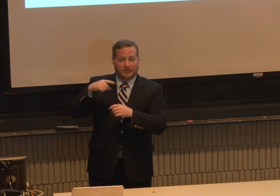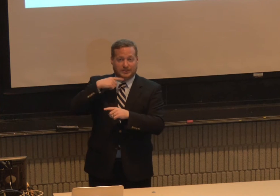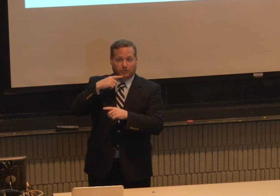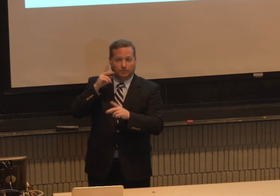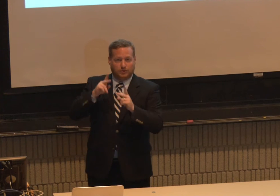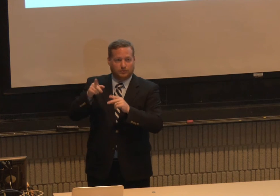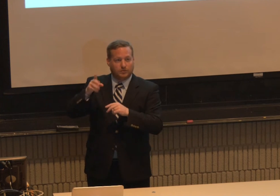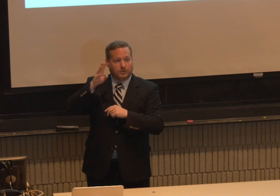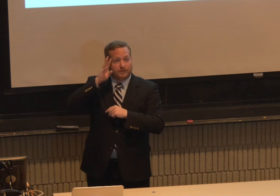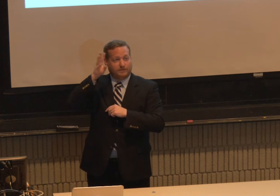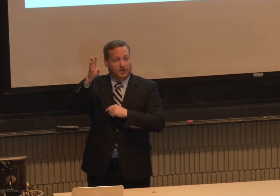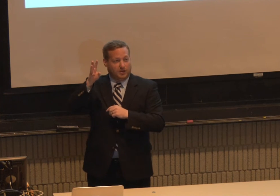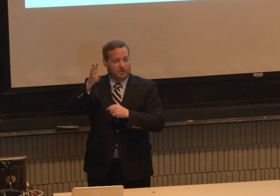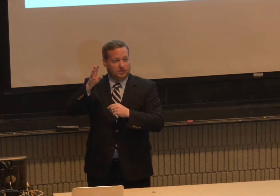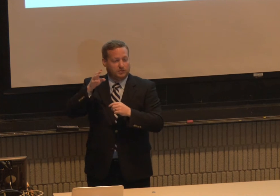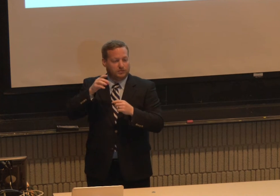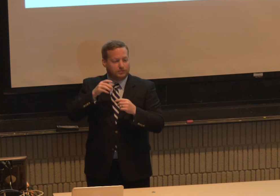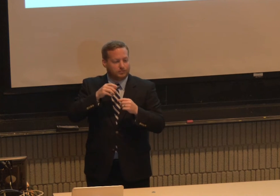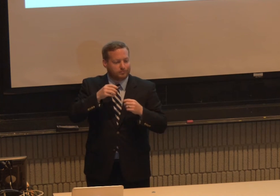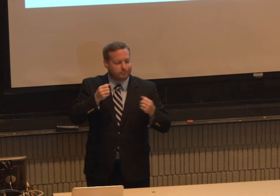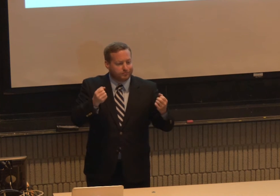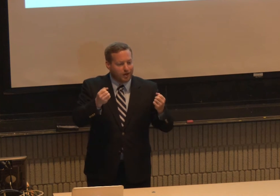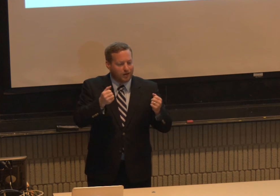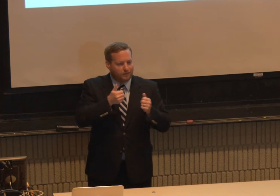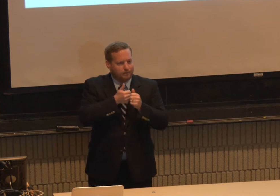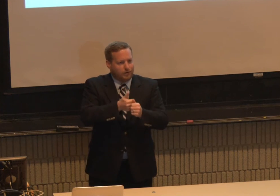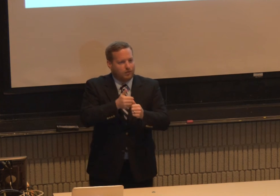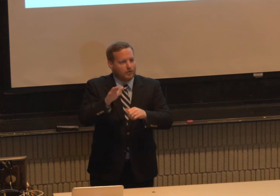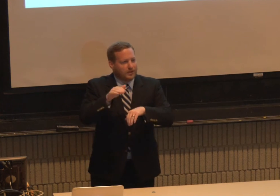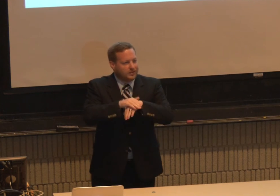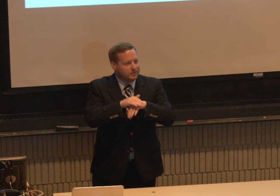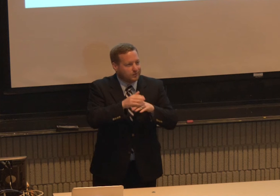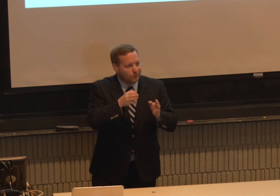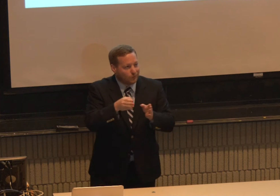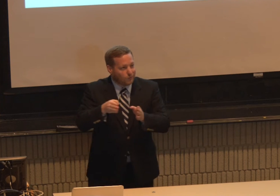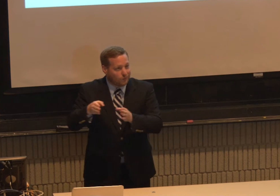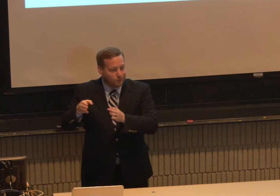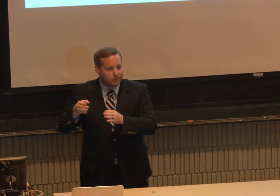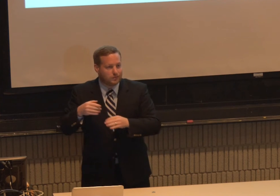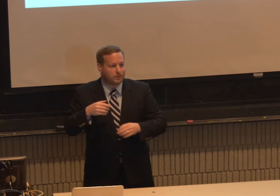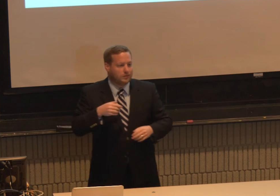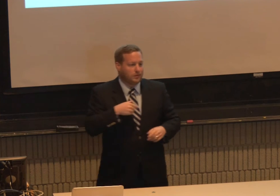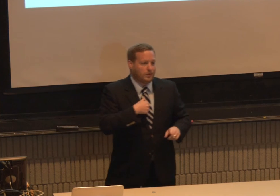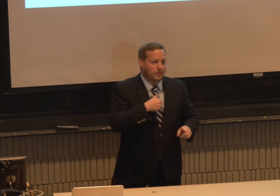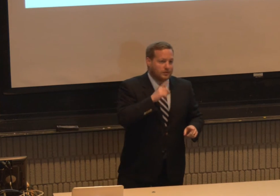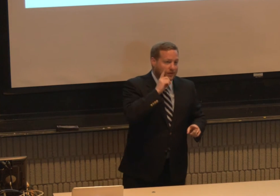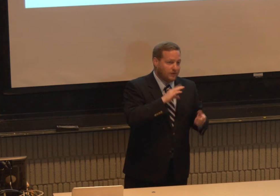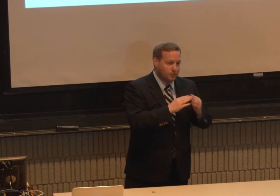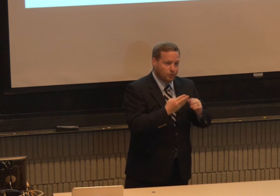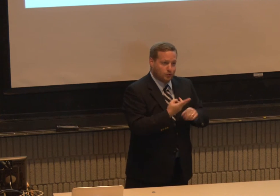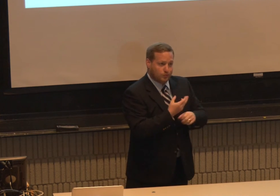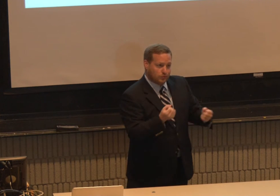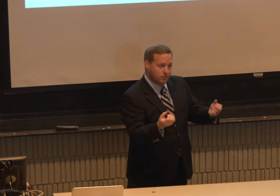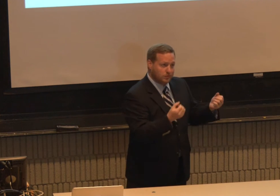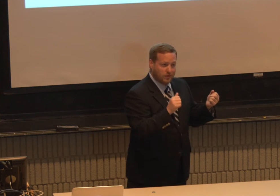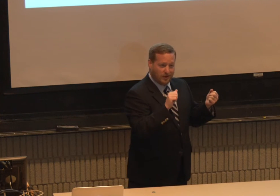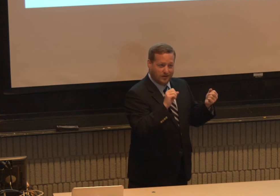The language of the people who invented the hearing people, in other words, the language order was